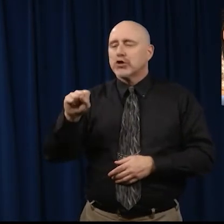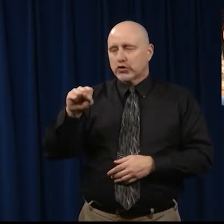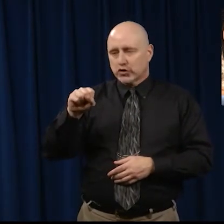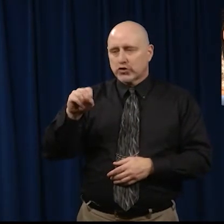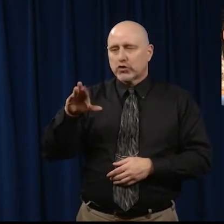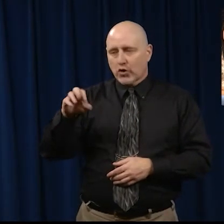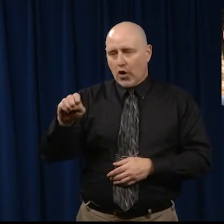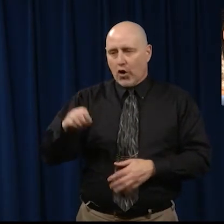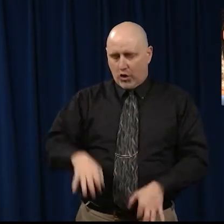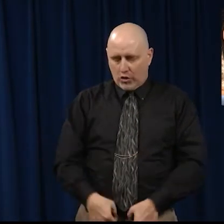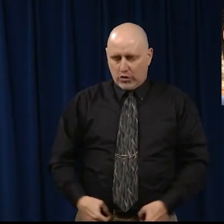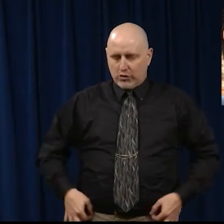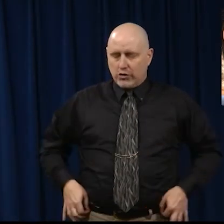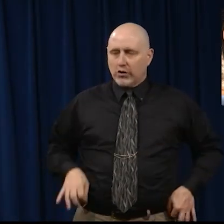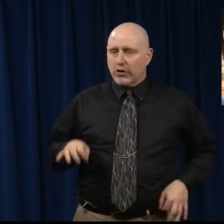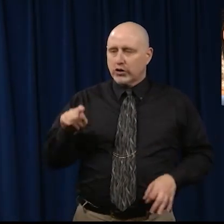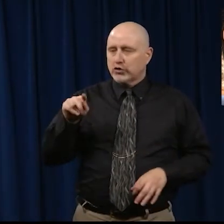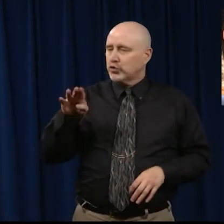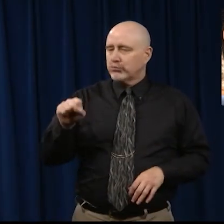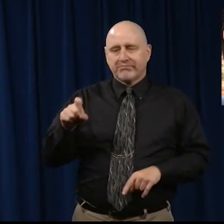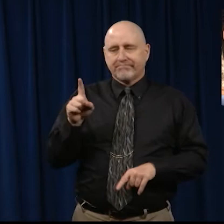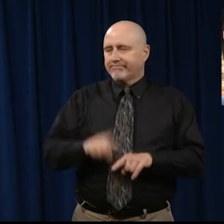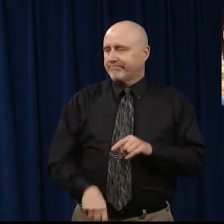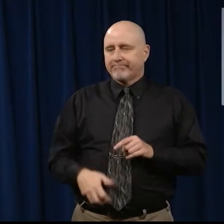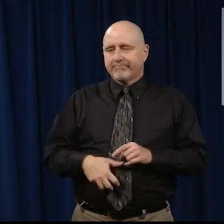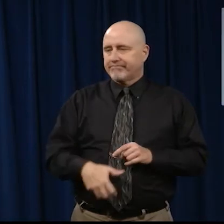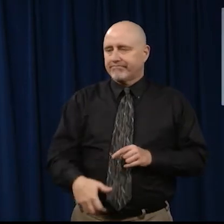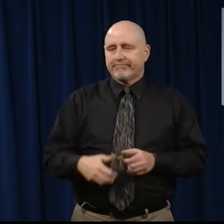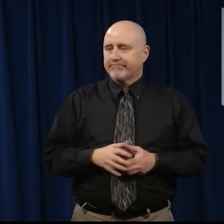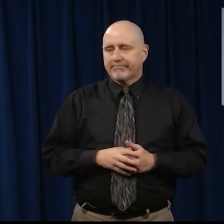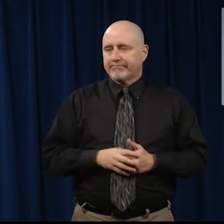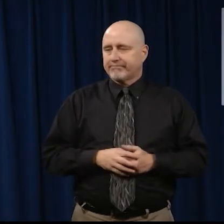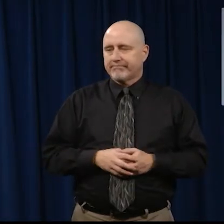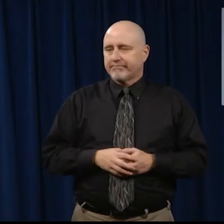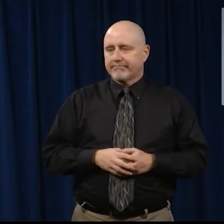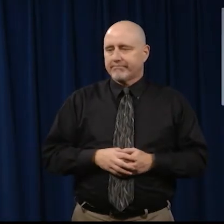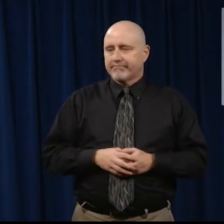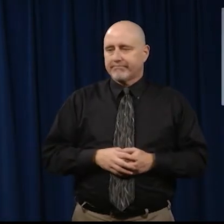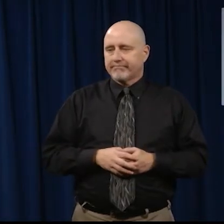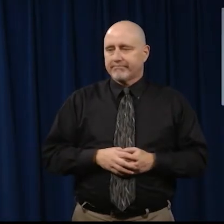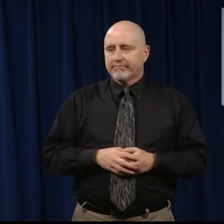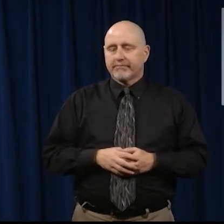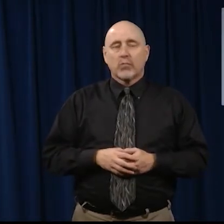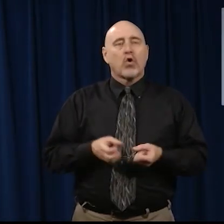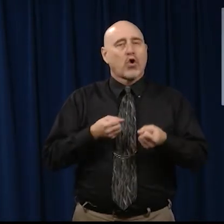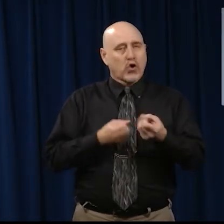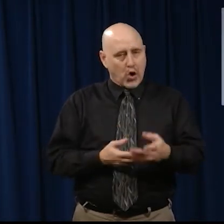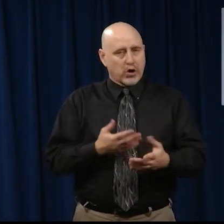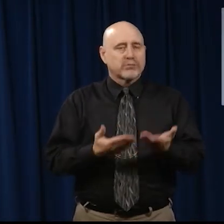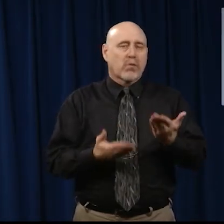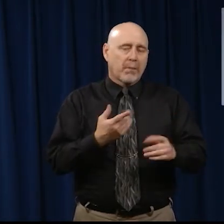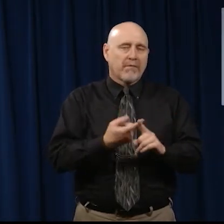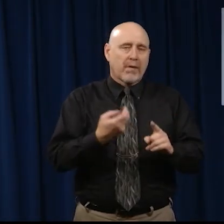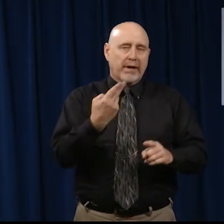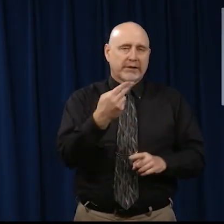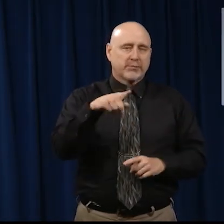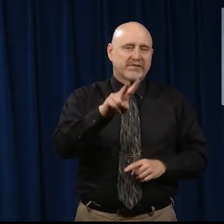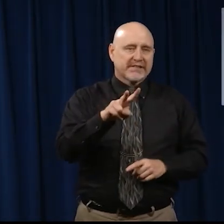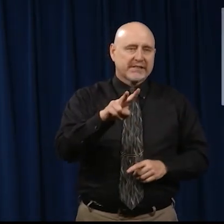have scarring all in your fallopian tubes. You'll never be able to have a child. Probably that was caused by HPV